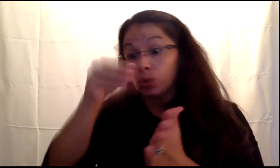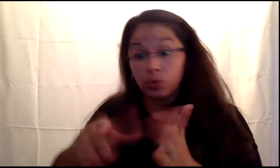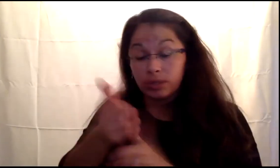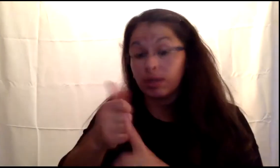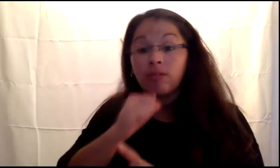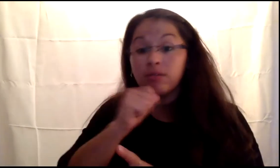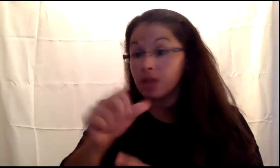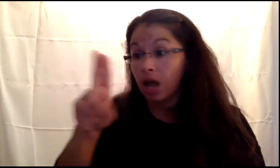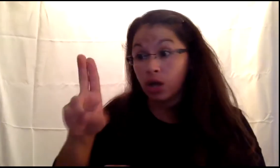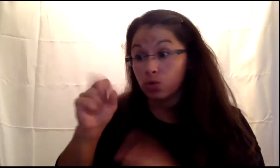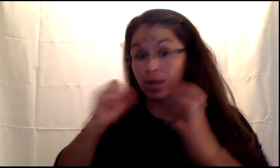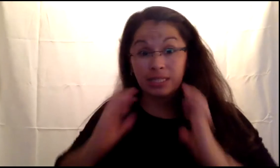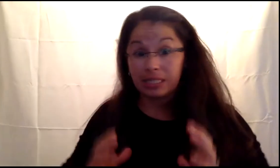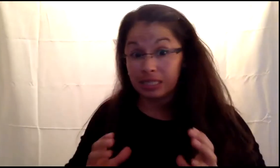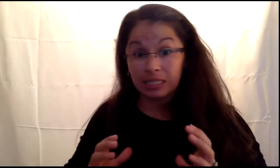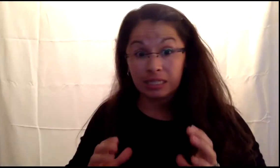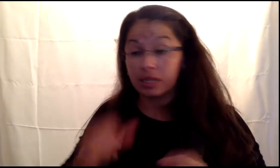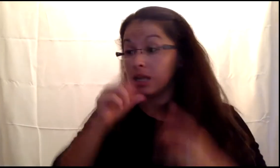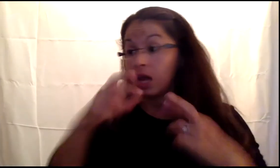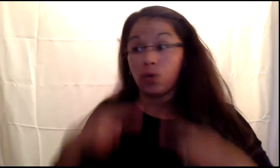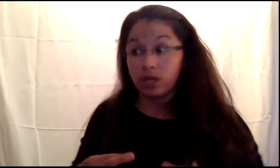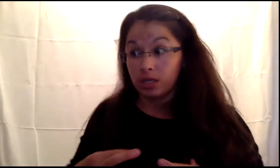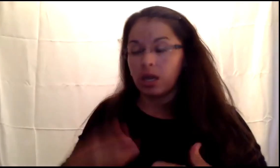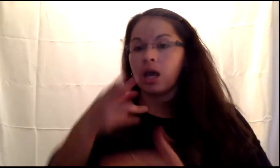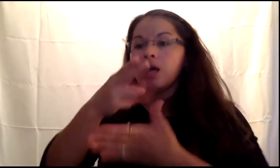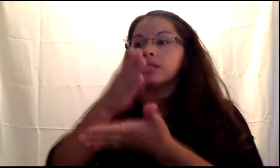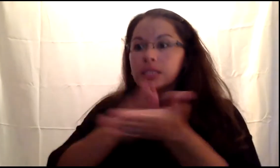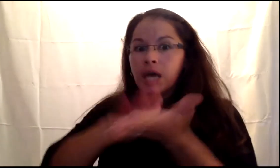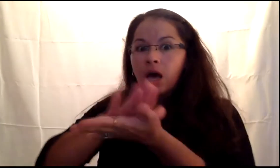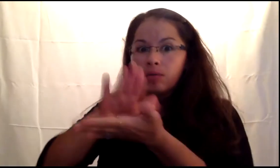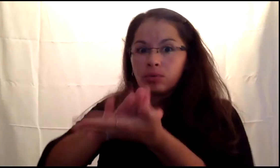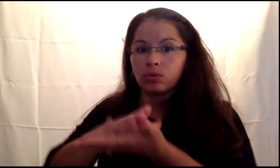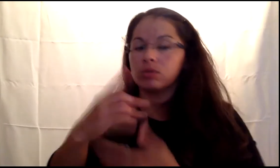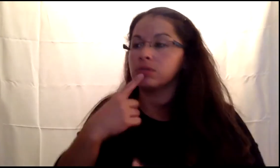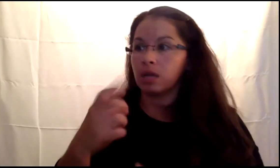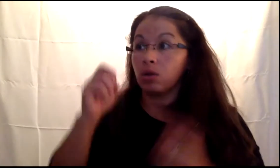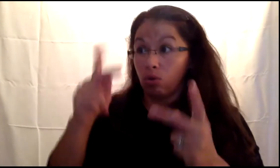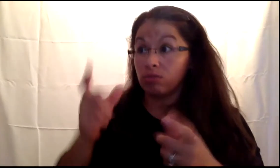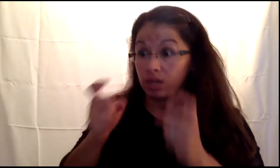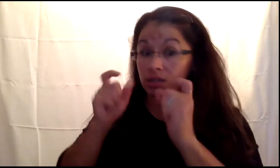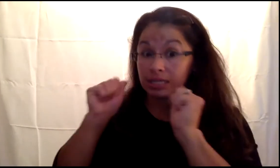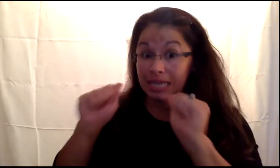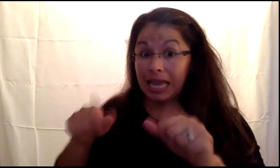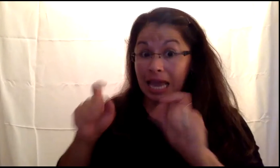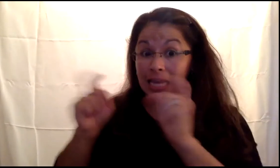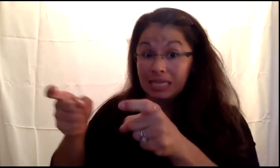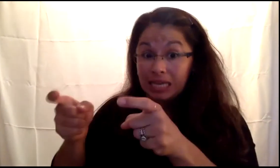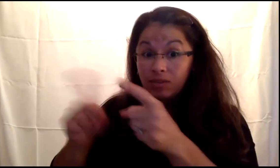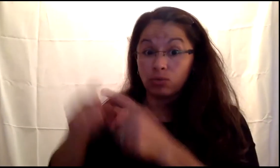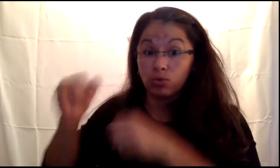And on some institutions that were part of their call, they said that they were actually even considering awarding some of those resources to international students. So I think it's